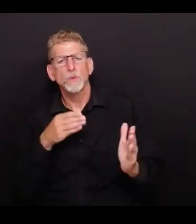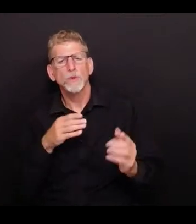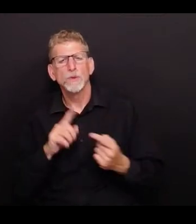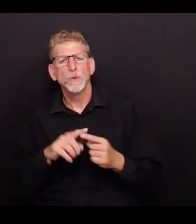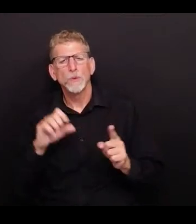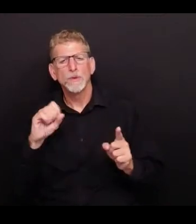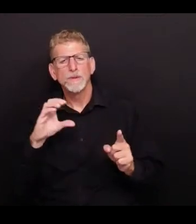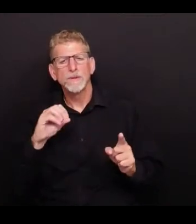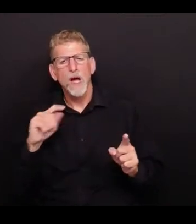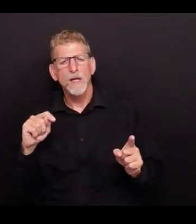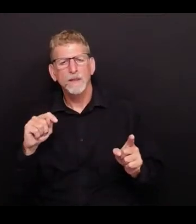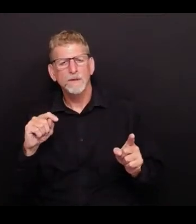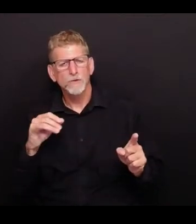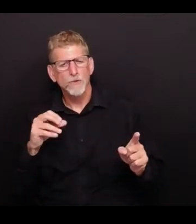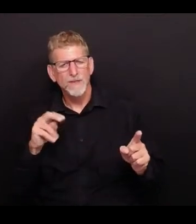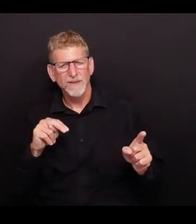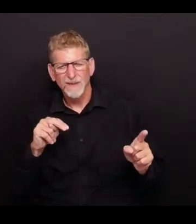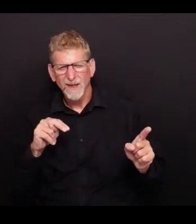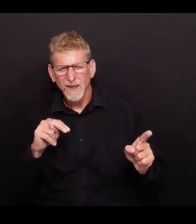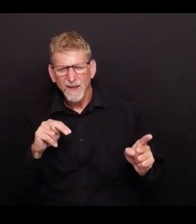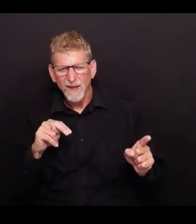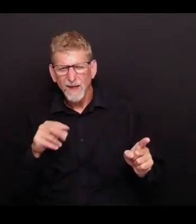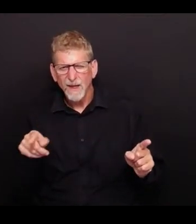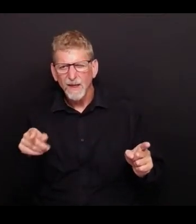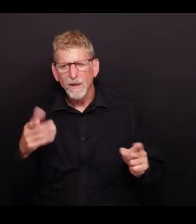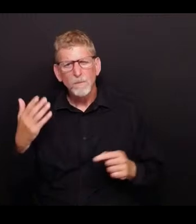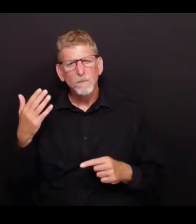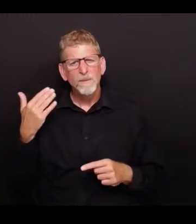doctor, former legislator and governor candidate,